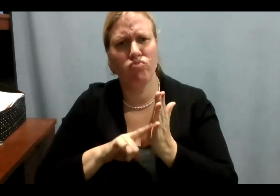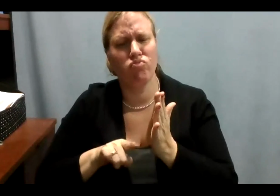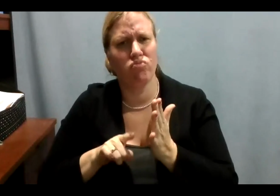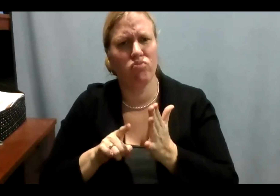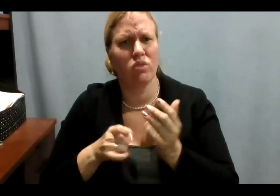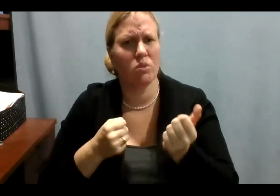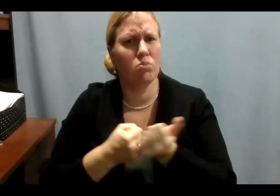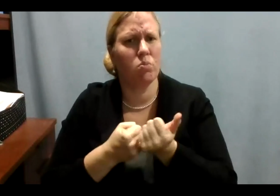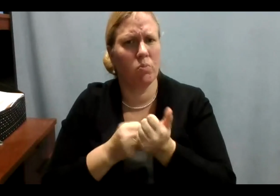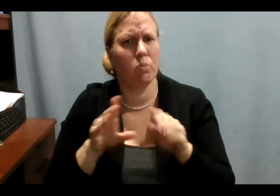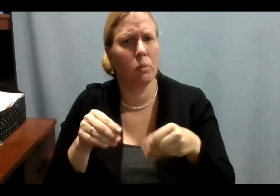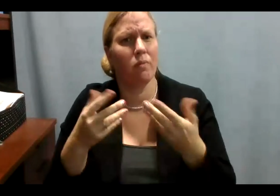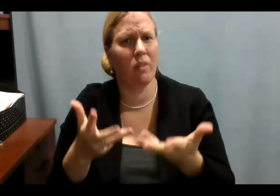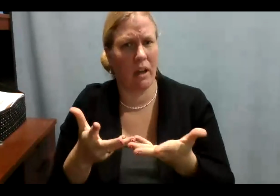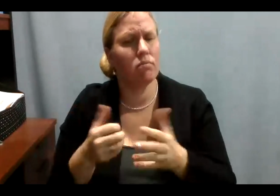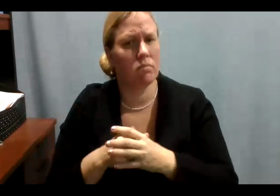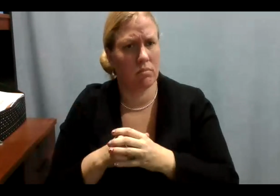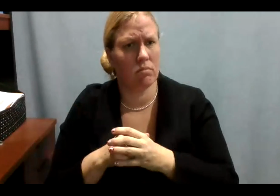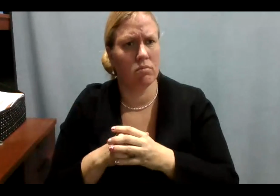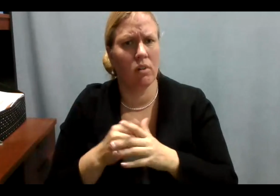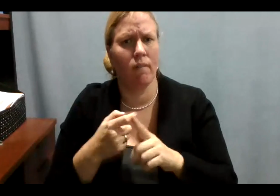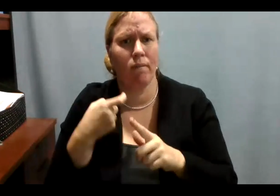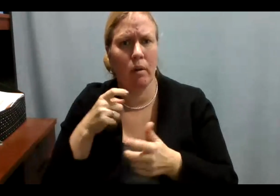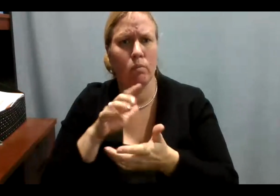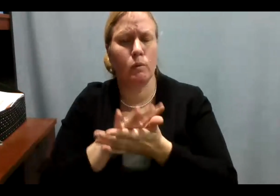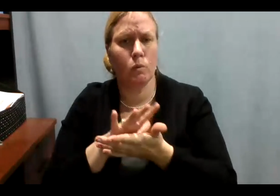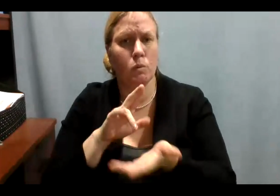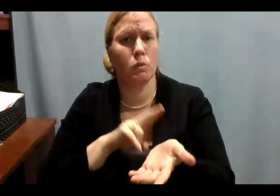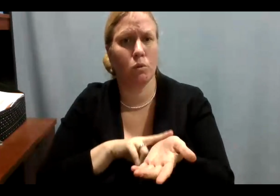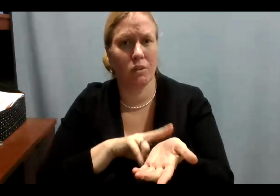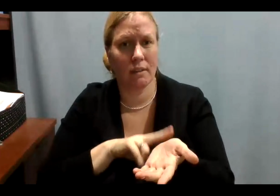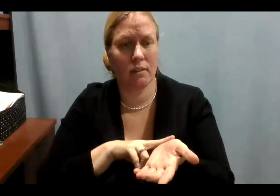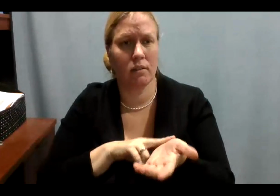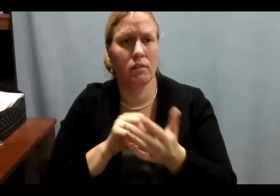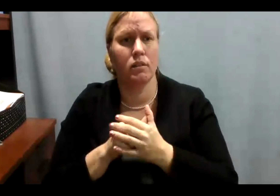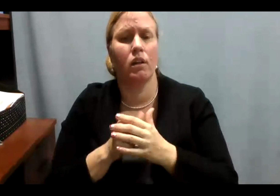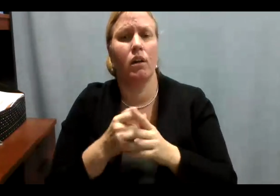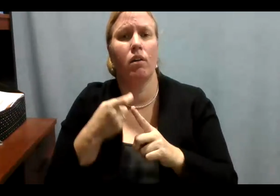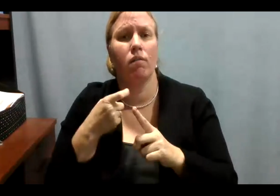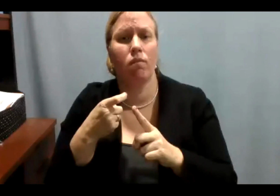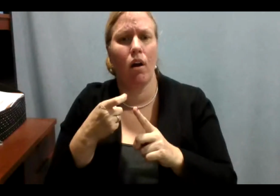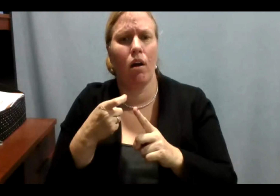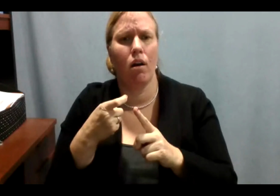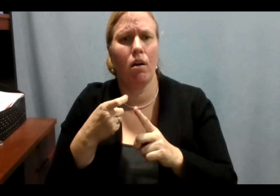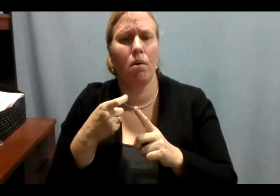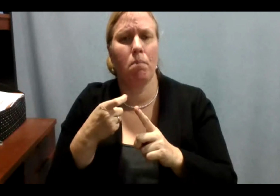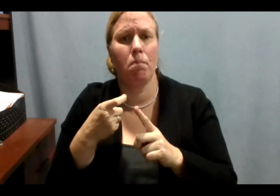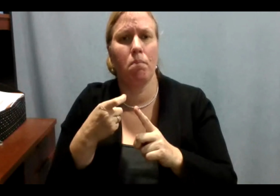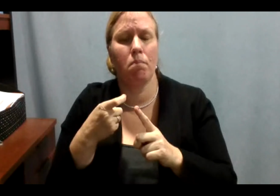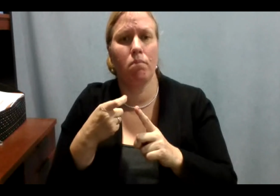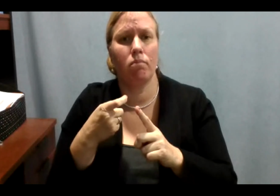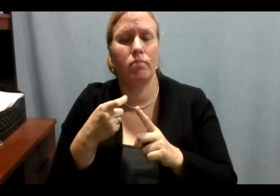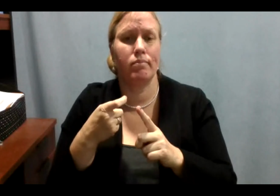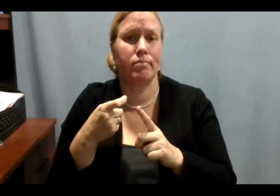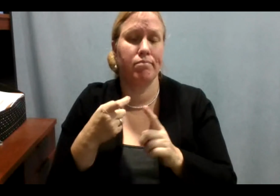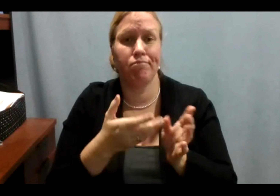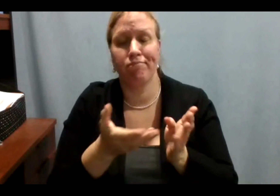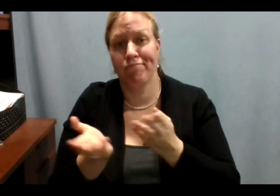in particular from school nurses and also from the alders uh and